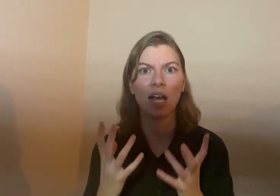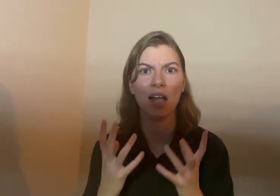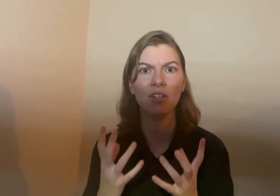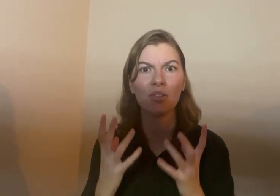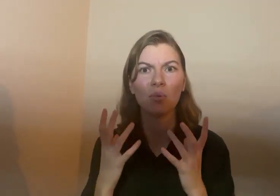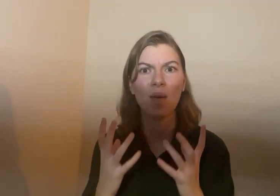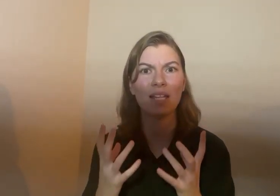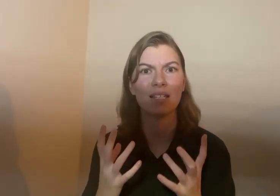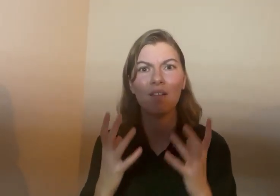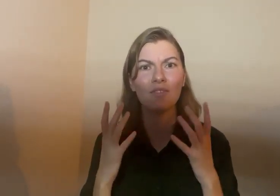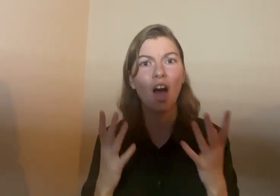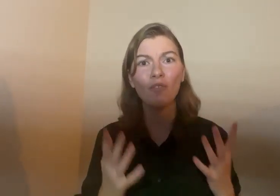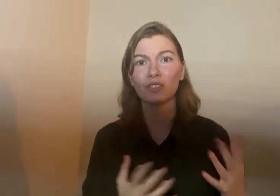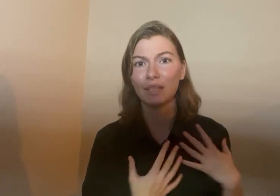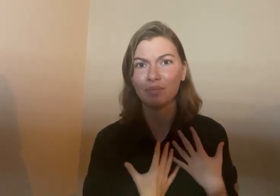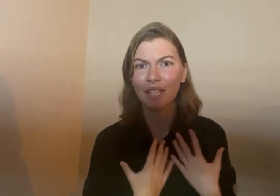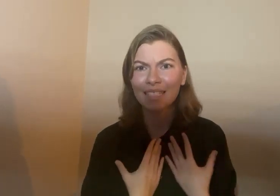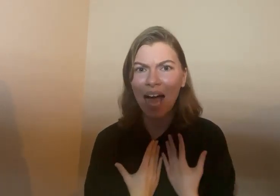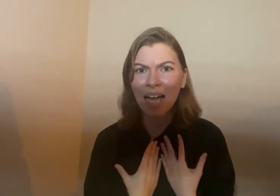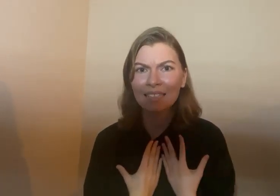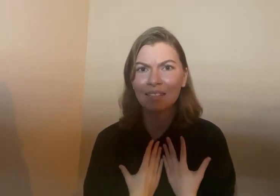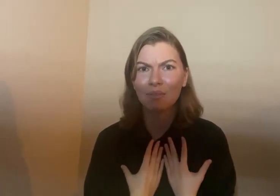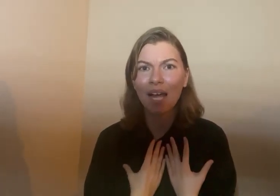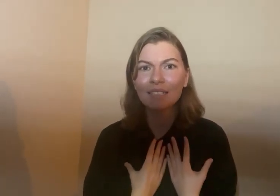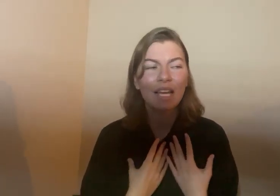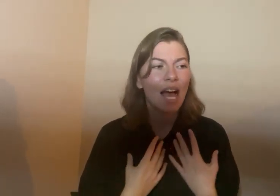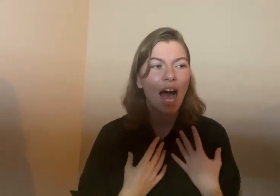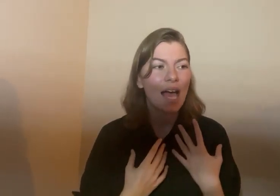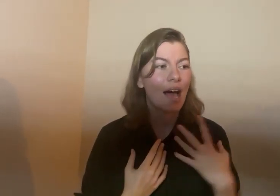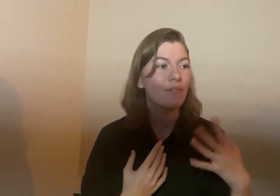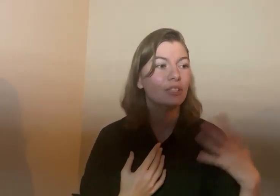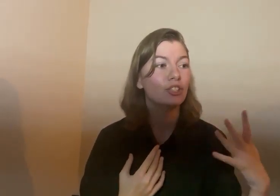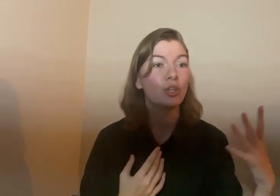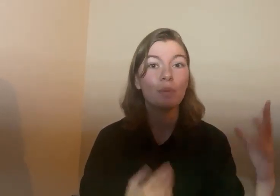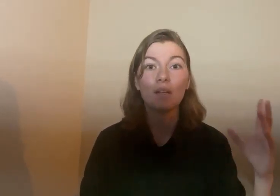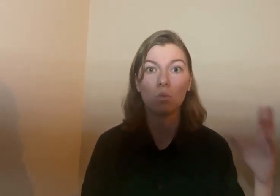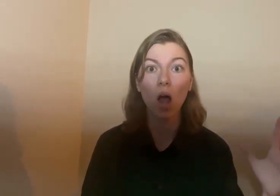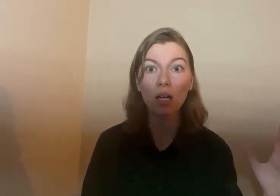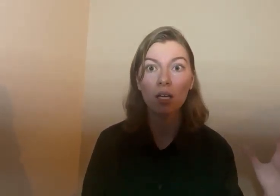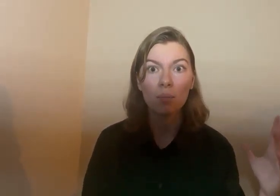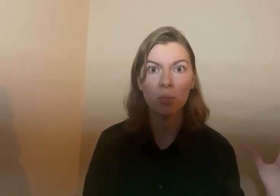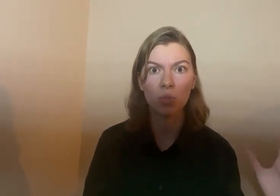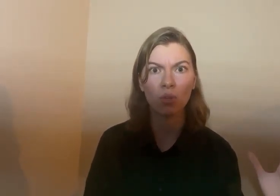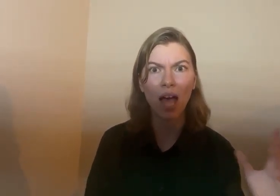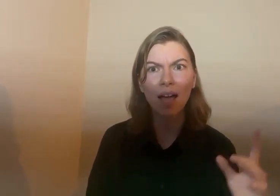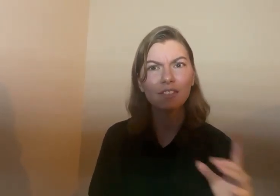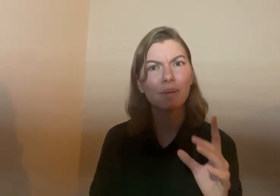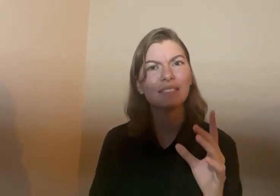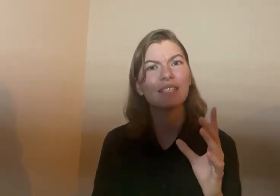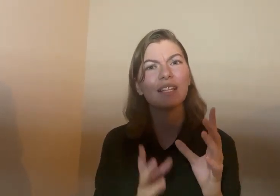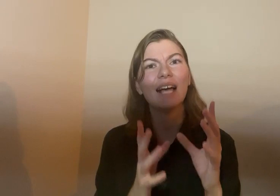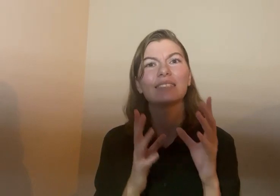under the weight of novels and plays I didn't write. I have a dystopian rock musical that I've spent the last